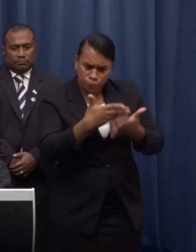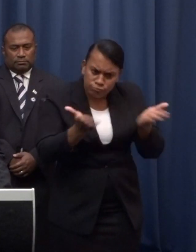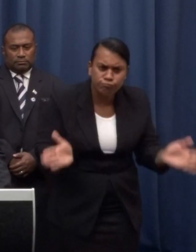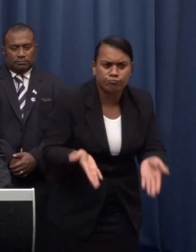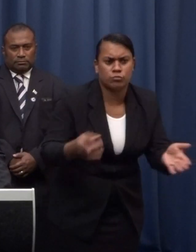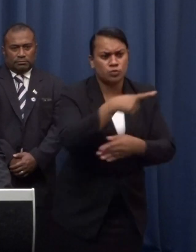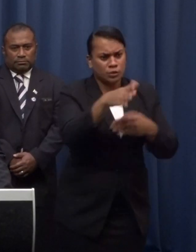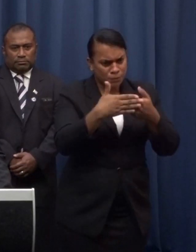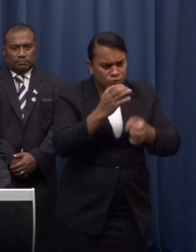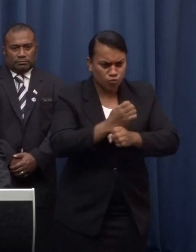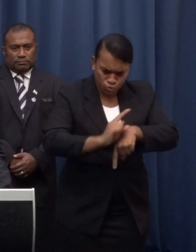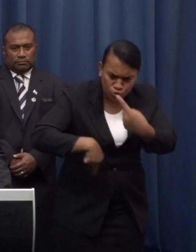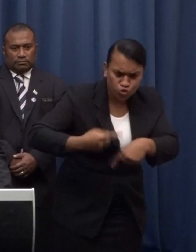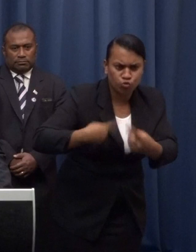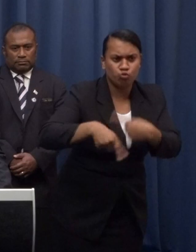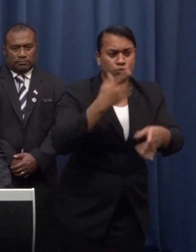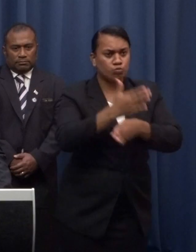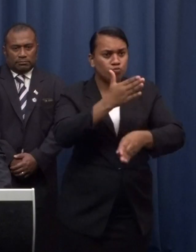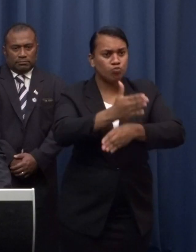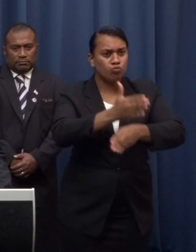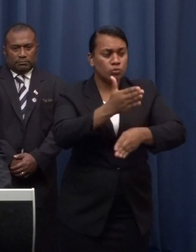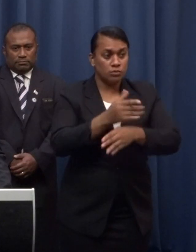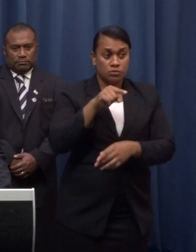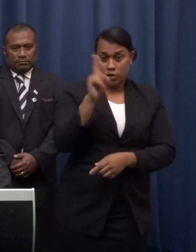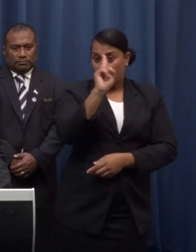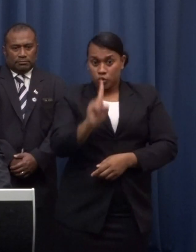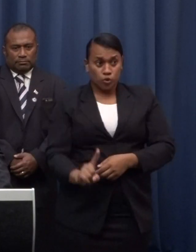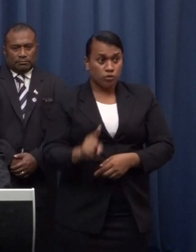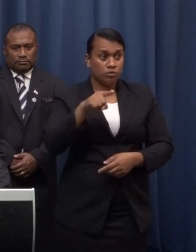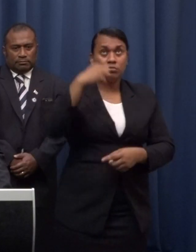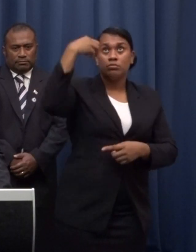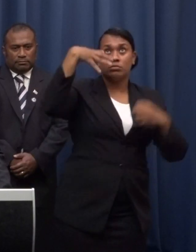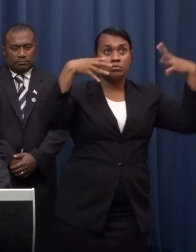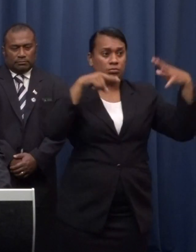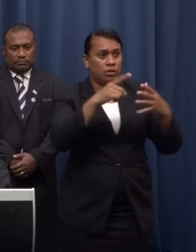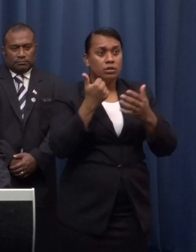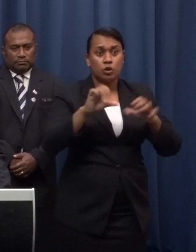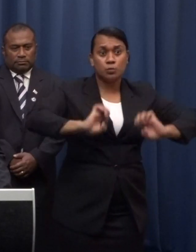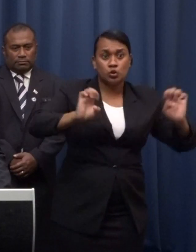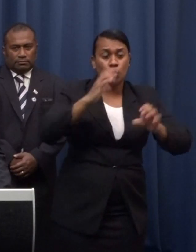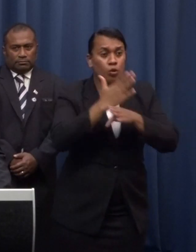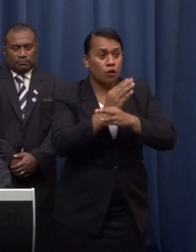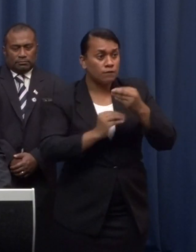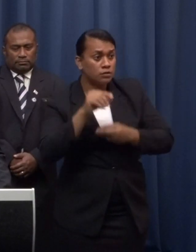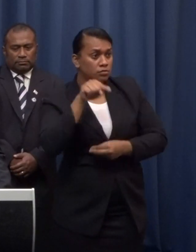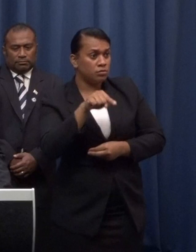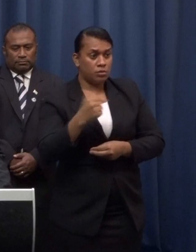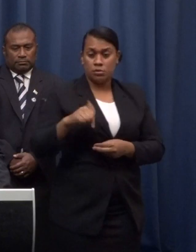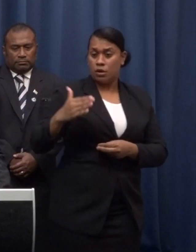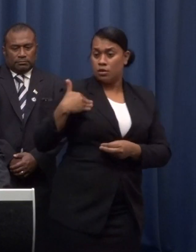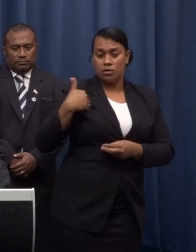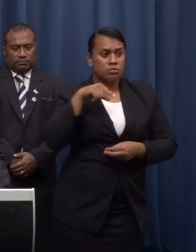it's a food plant. Electrical services, emergency services, fire services, health and hospital services, lighthouse